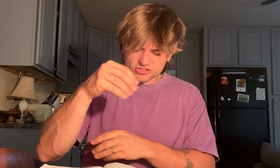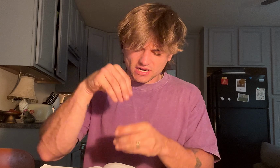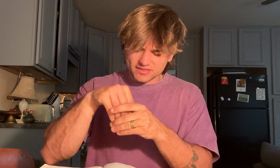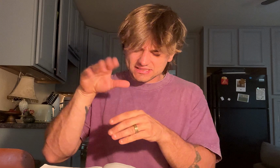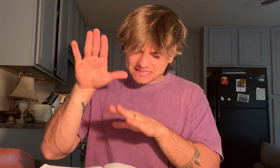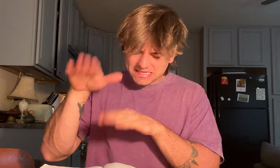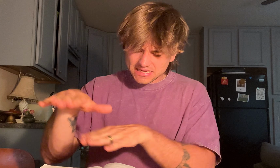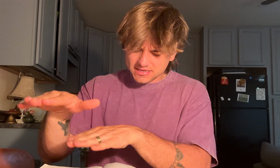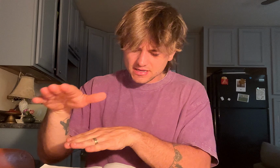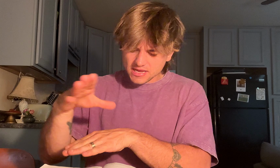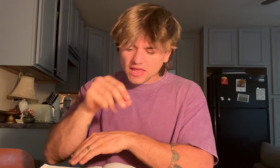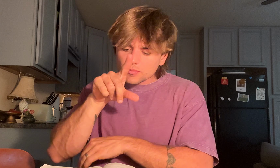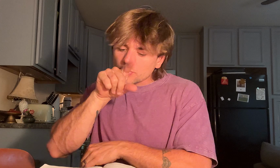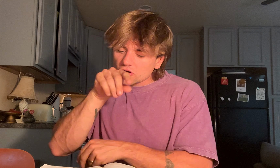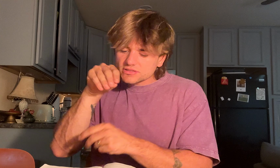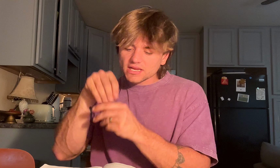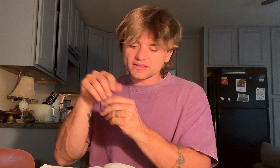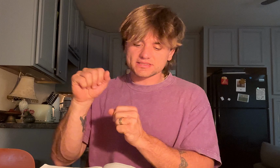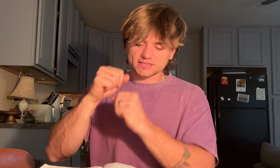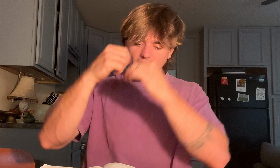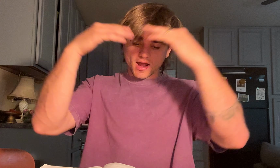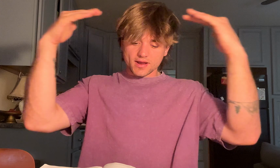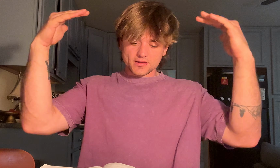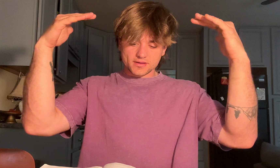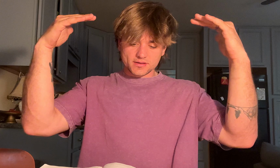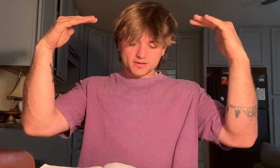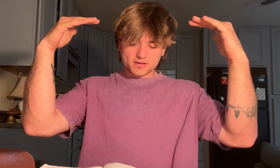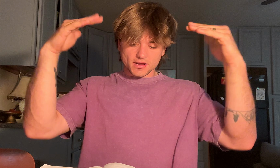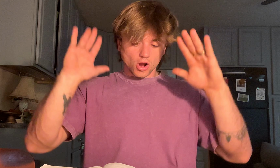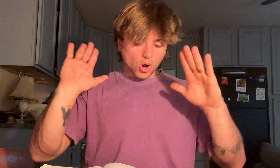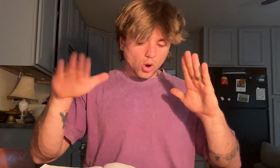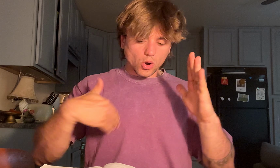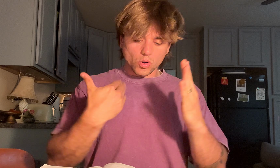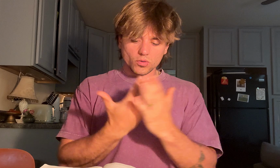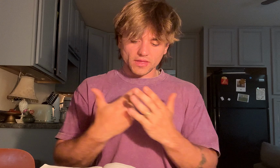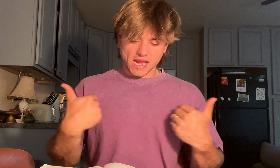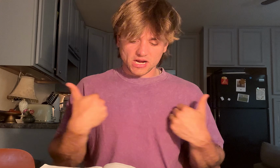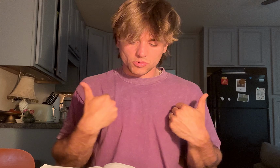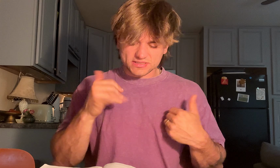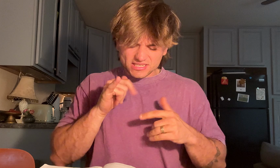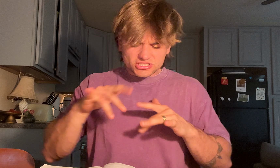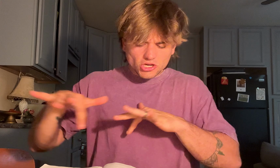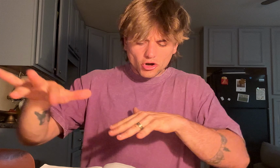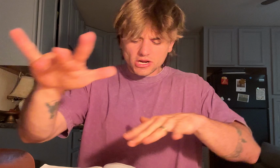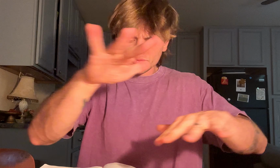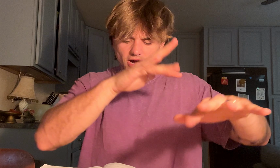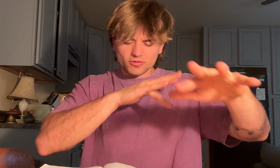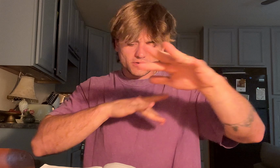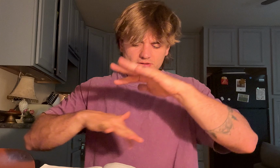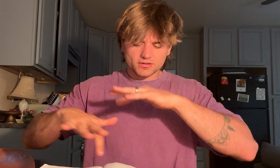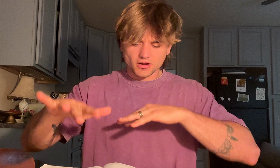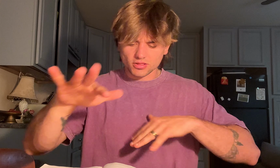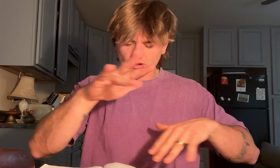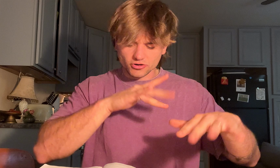in the sea and the birds in the sky, and all the animals that scurry around along the